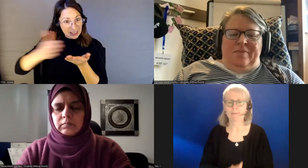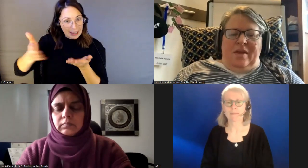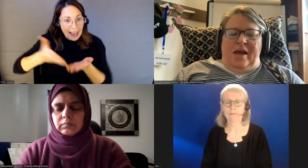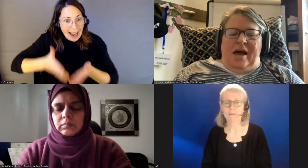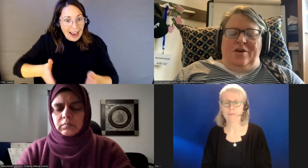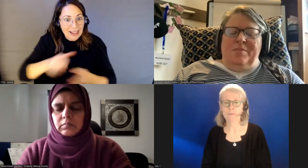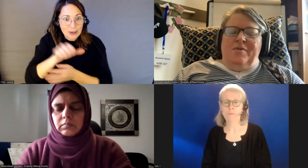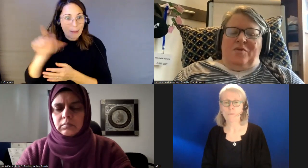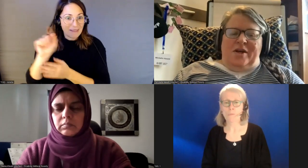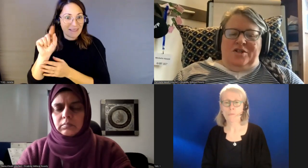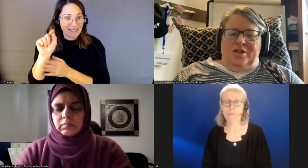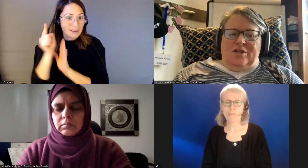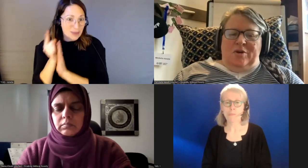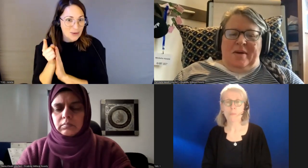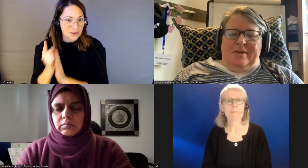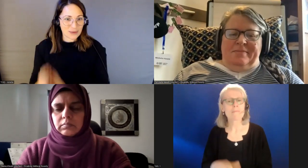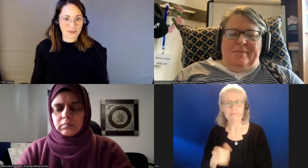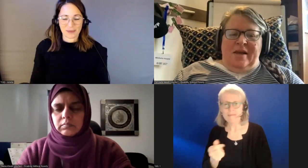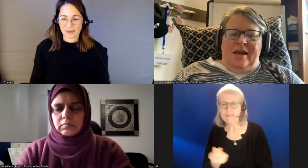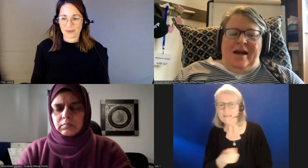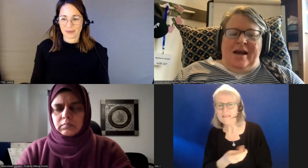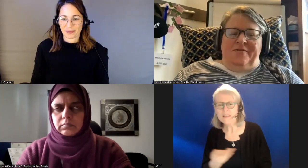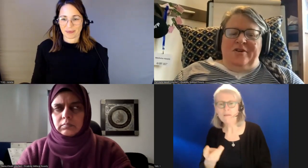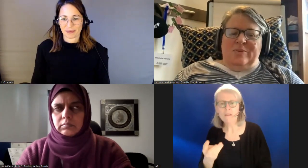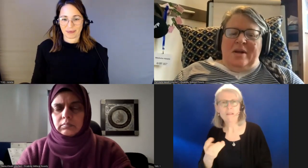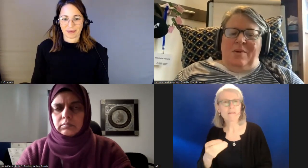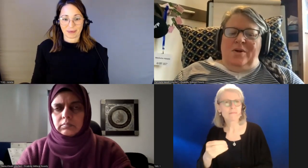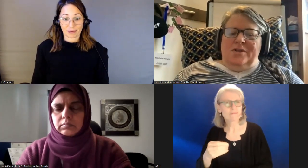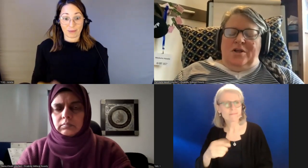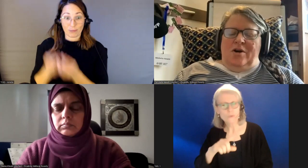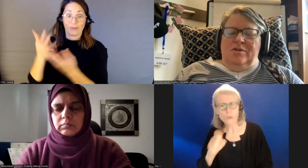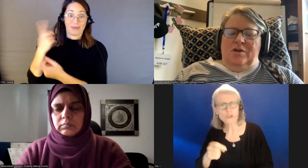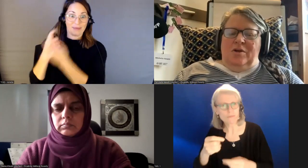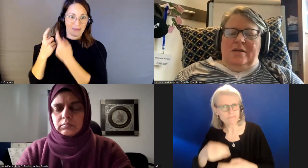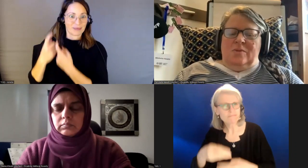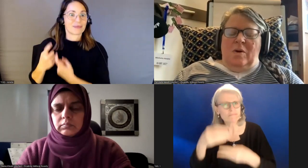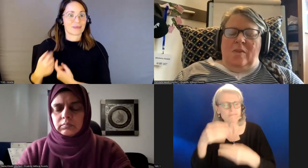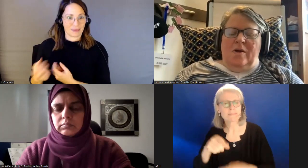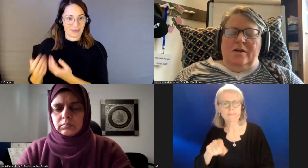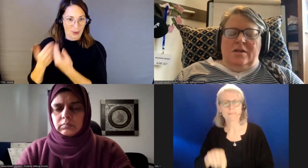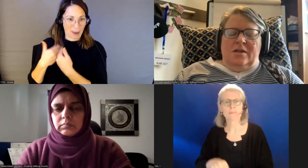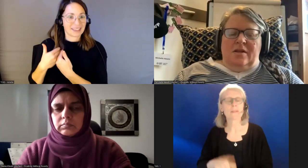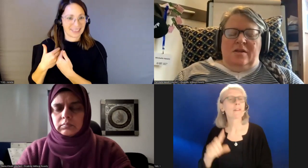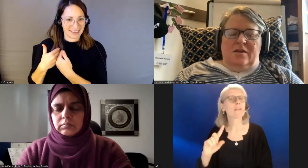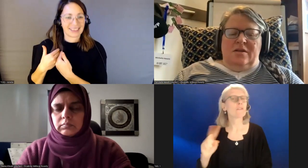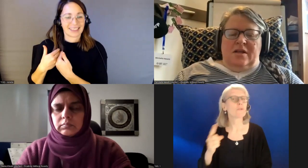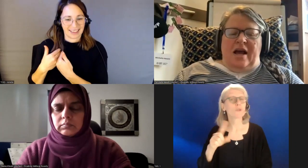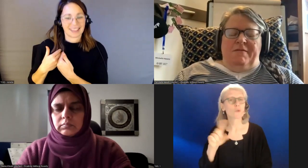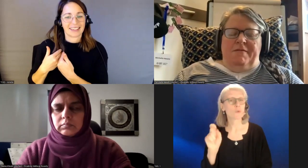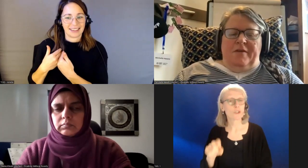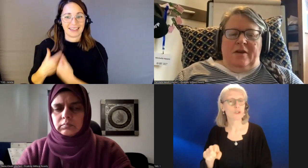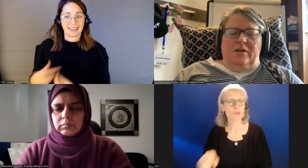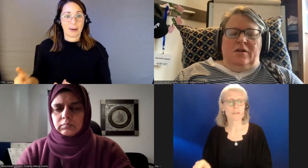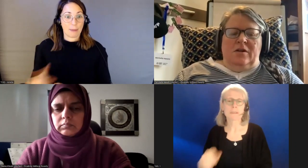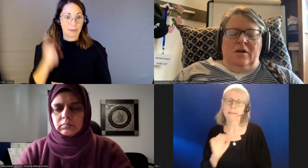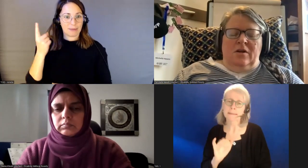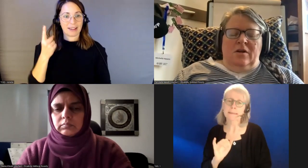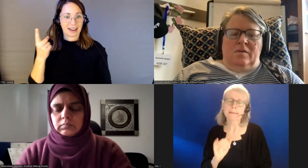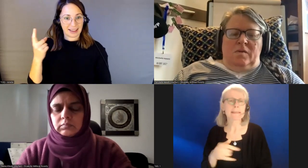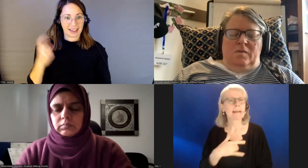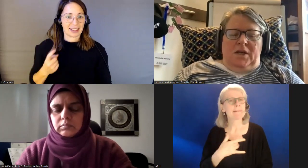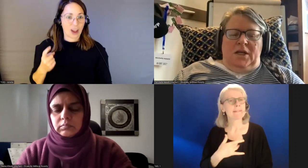a number of questions come in. And the first one I want to go to is one that I